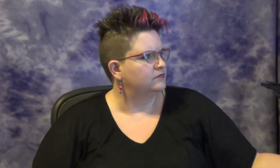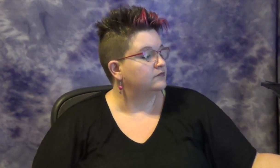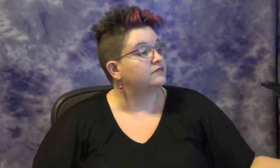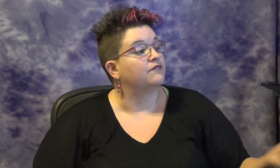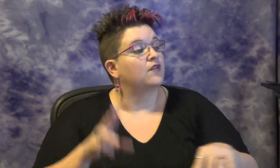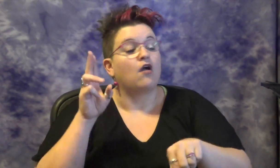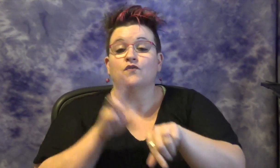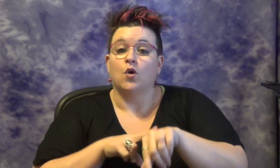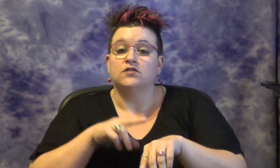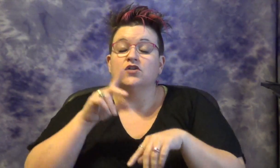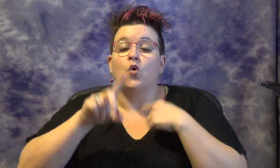paper.